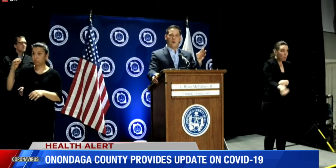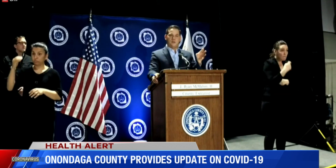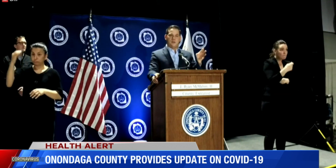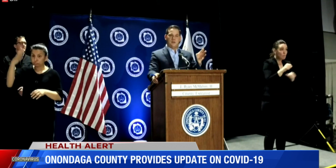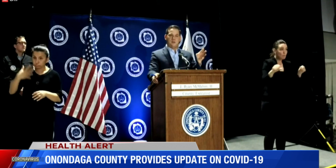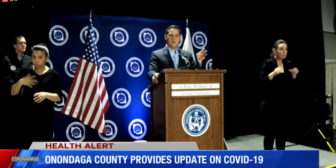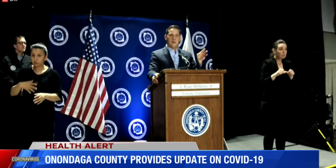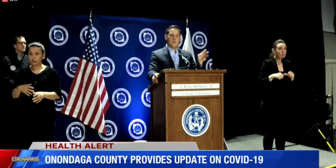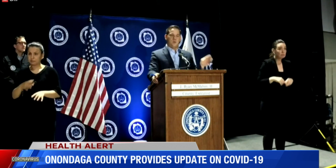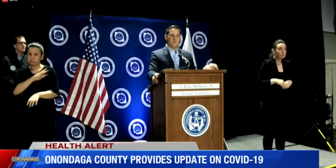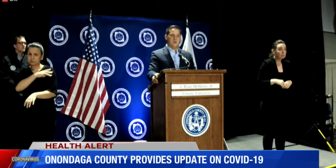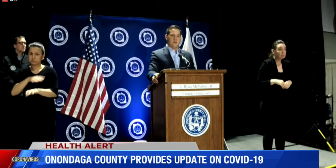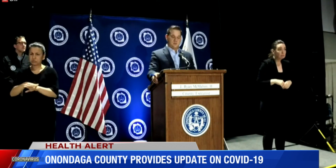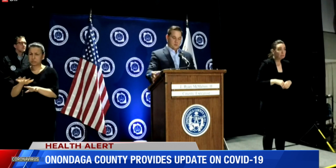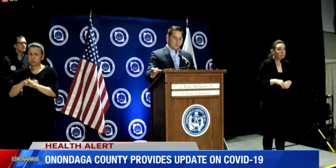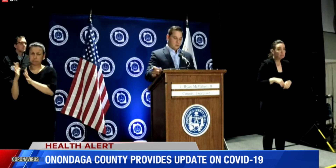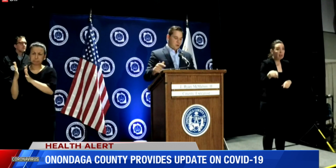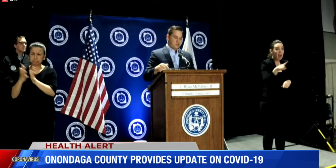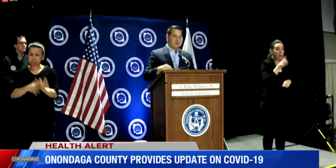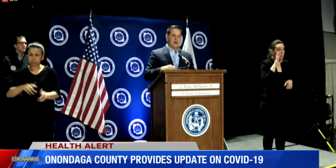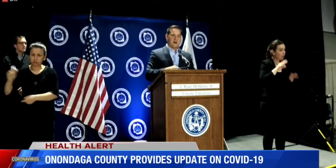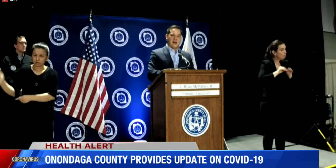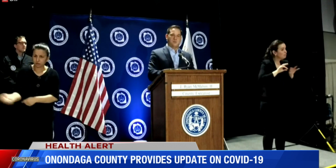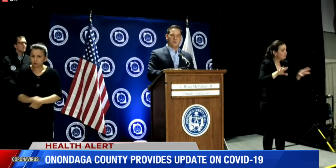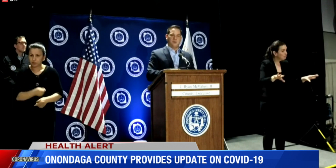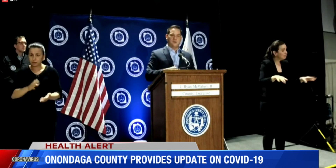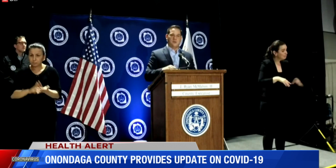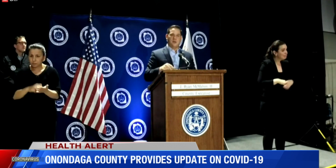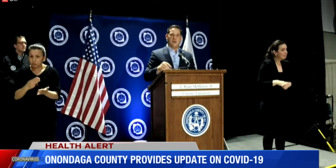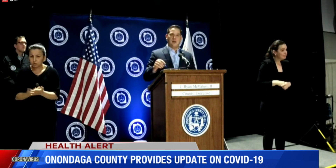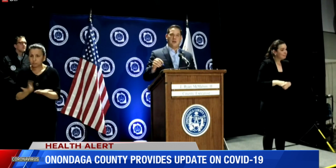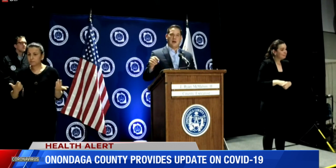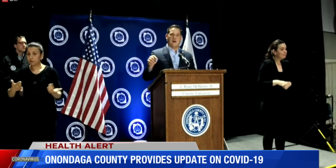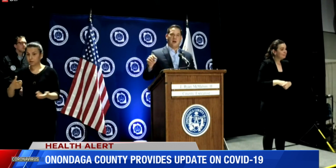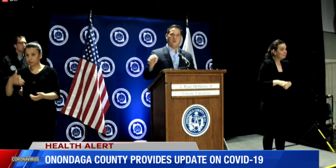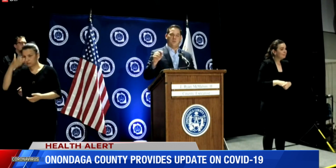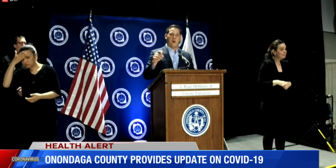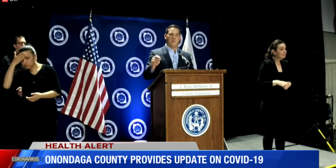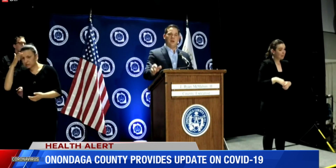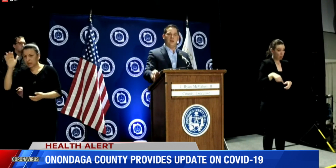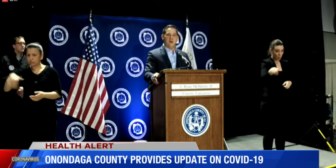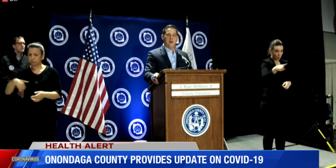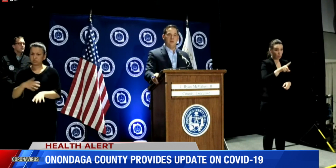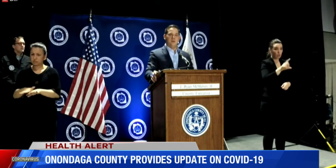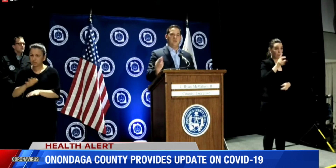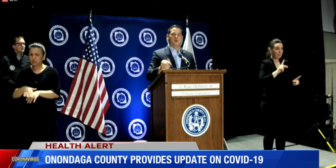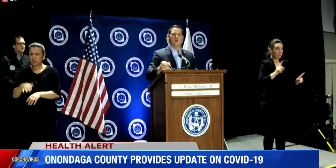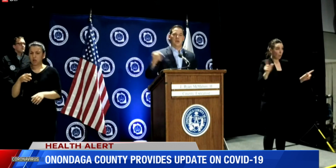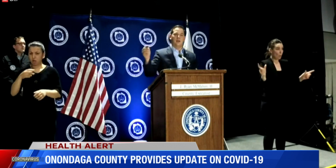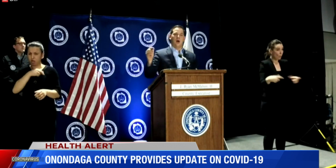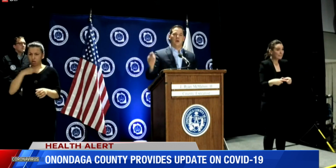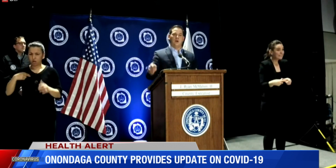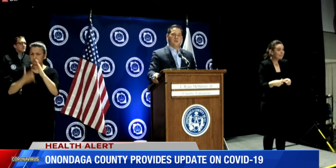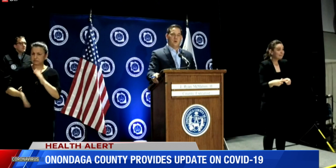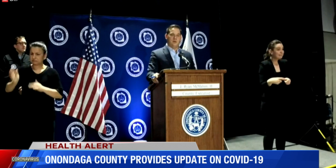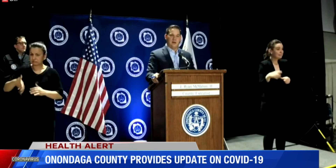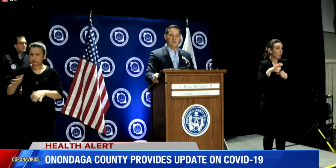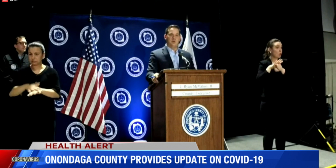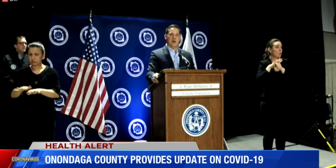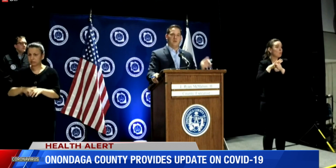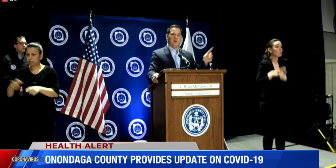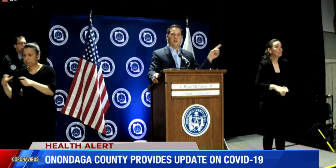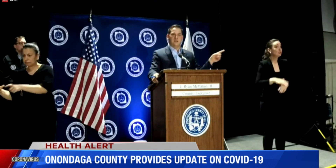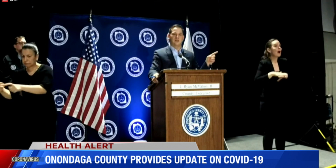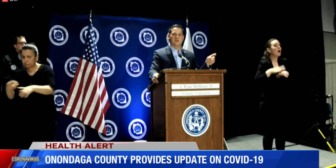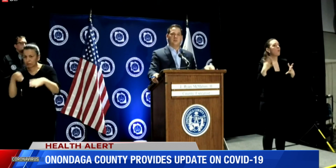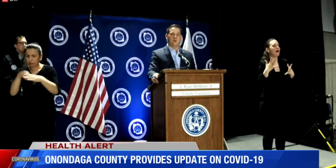of quarantines, which means pressure on our hospitals and on our health department, and it means this goes on longer. So eventually,